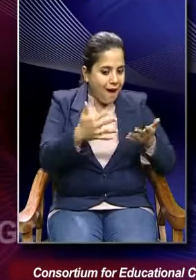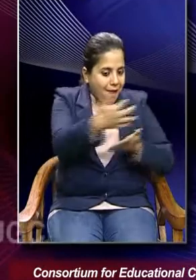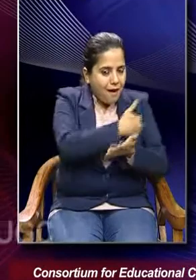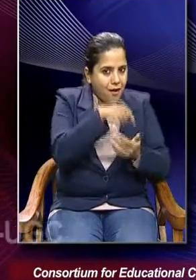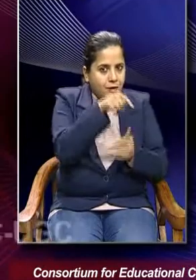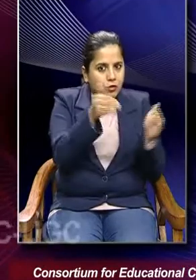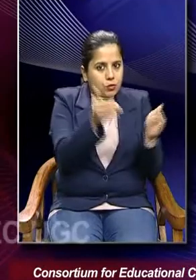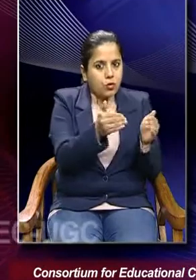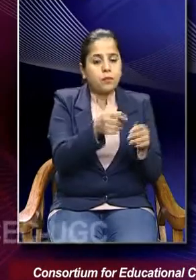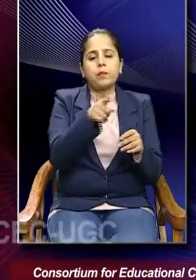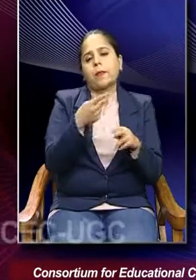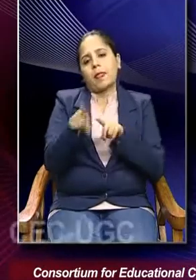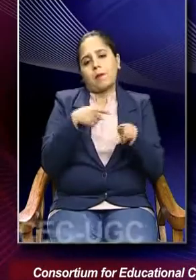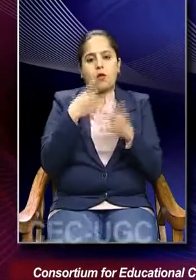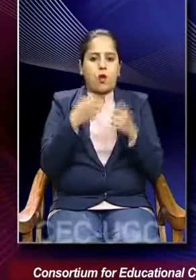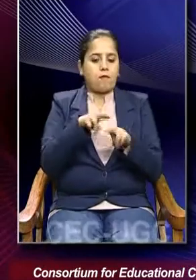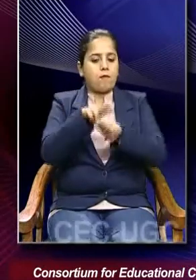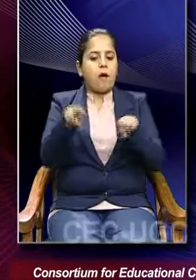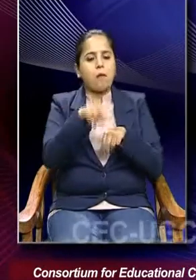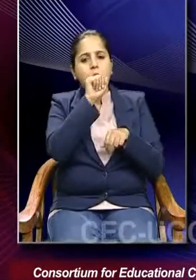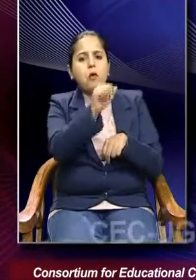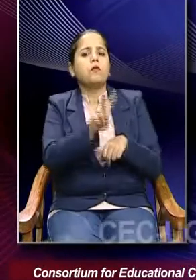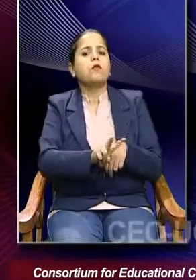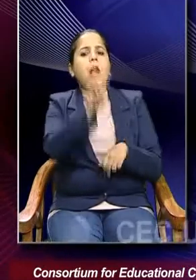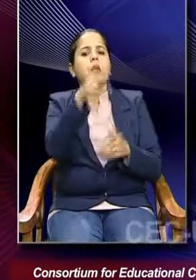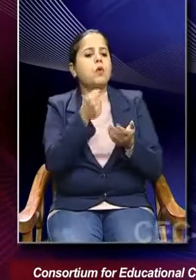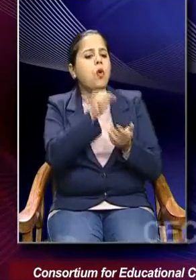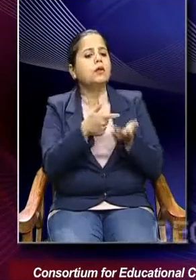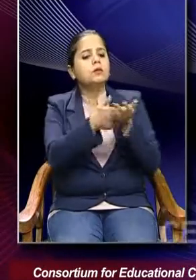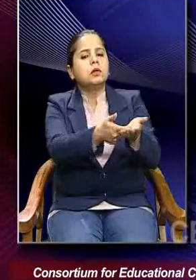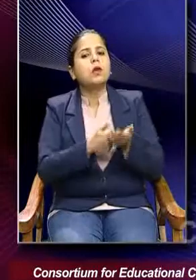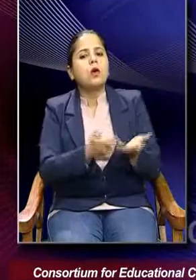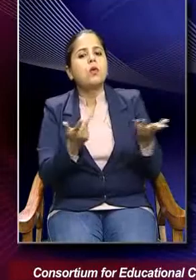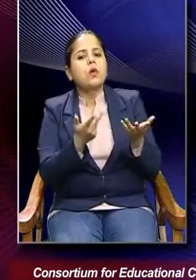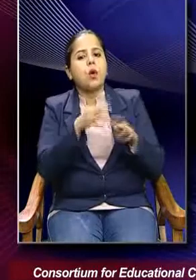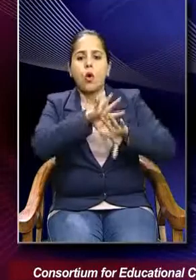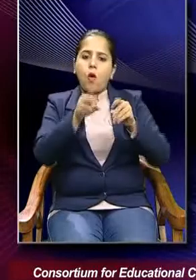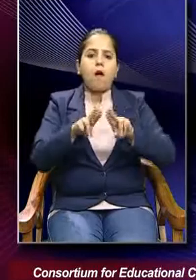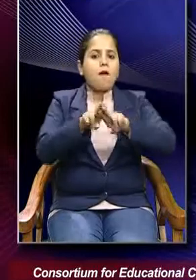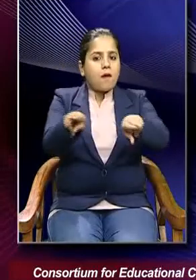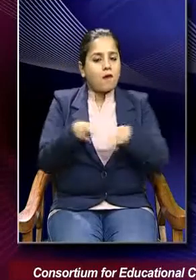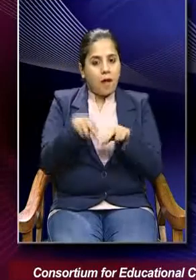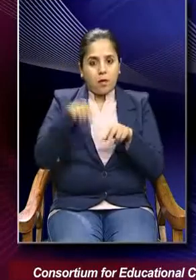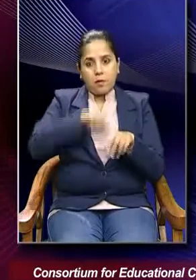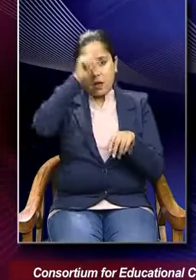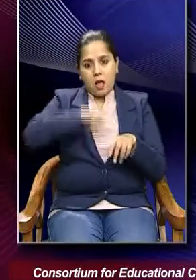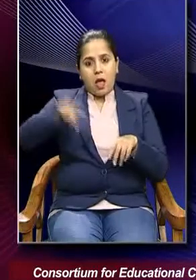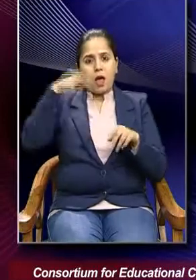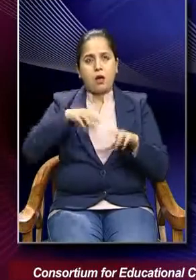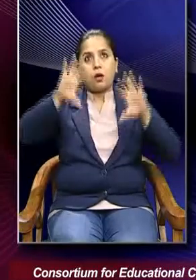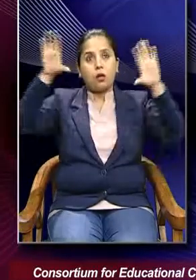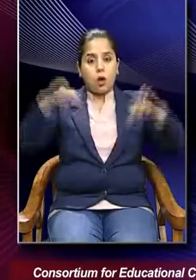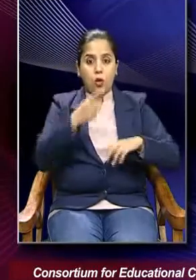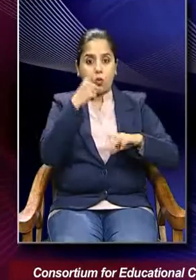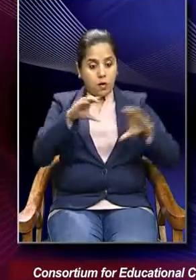understand the family values, so if we can't kind of club all the families across India or global into one